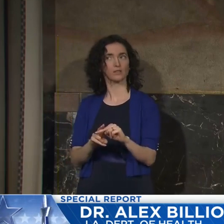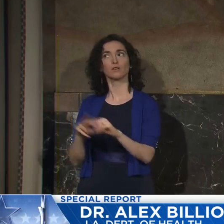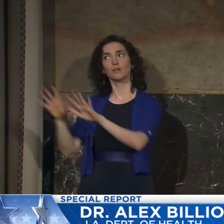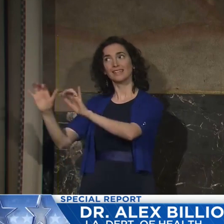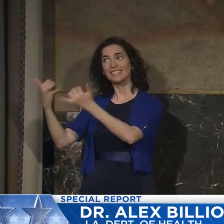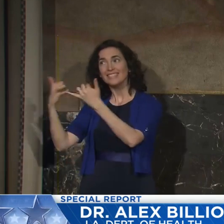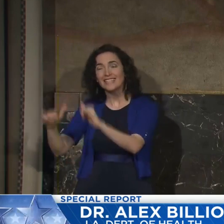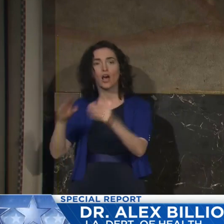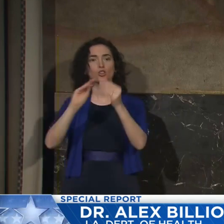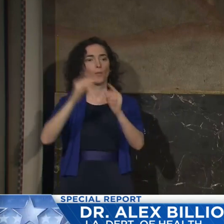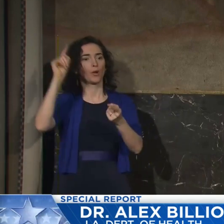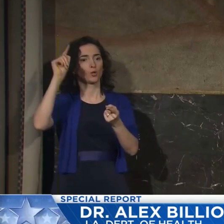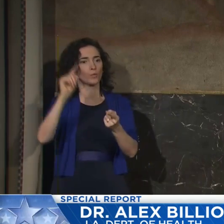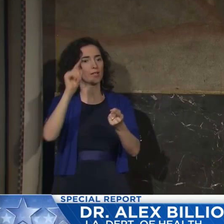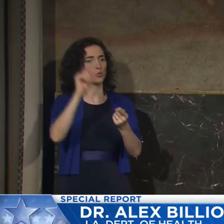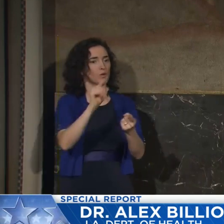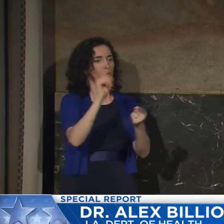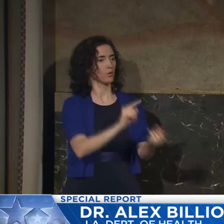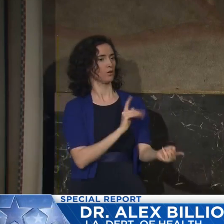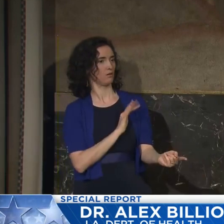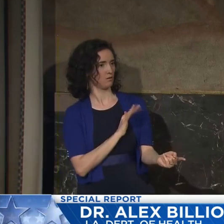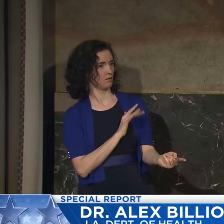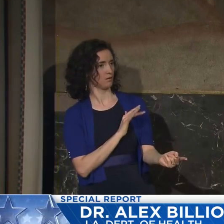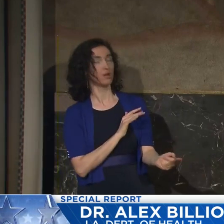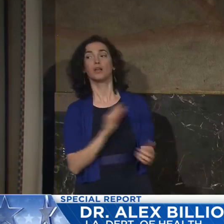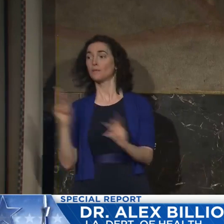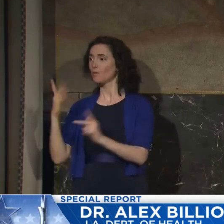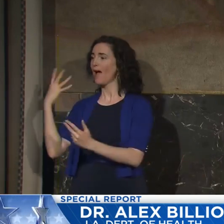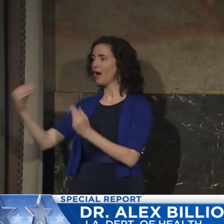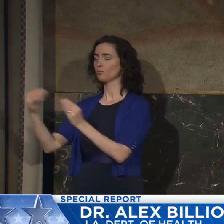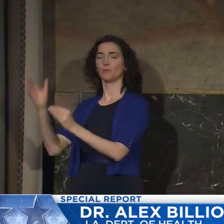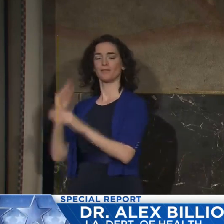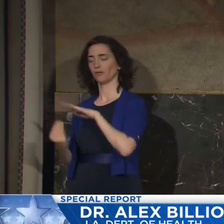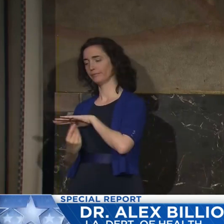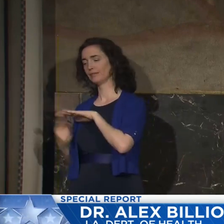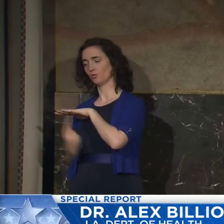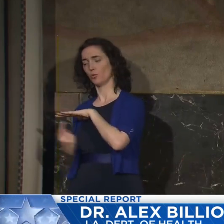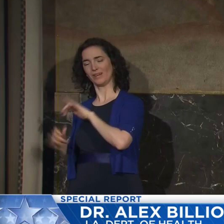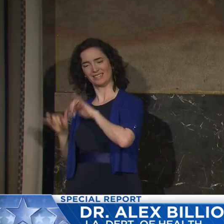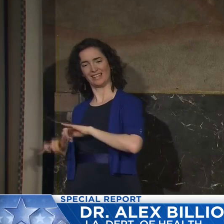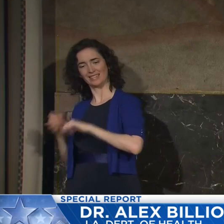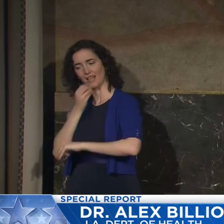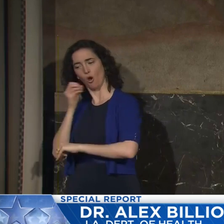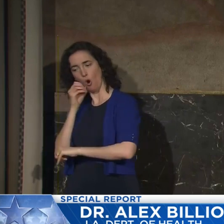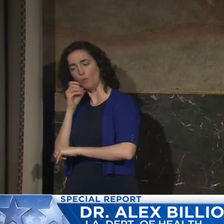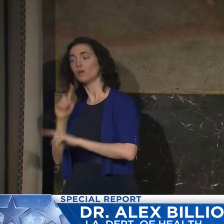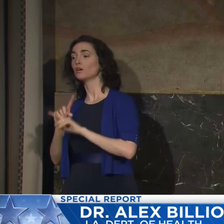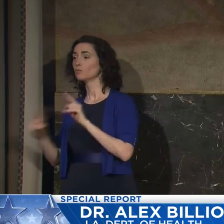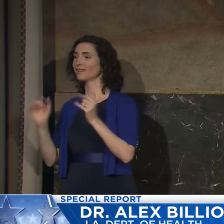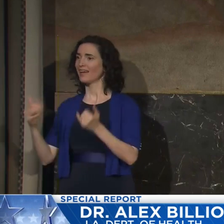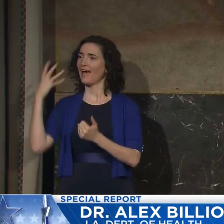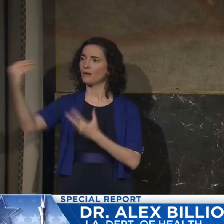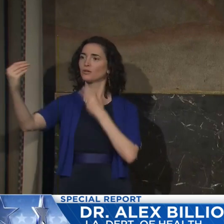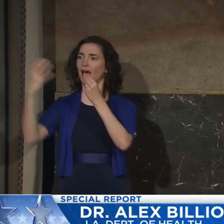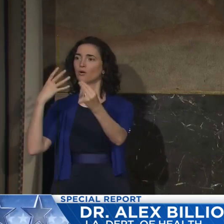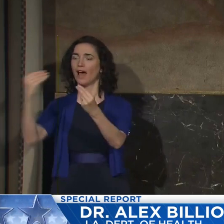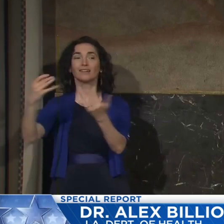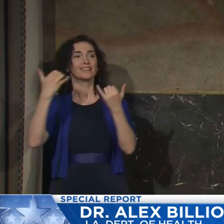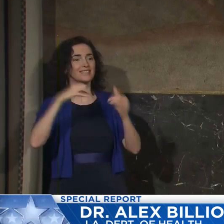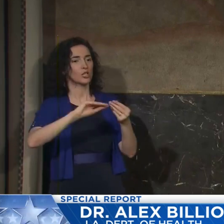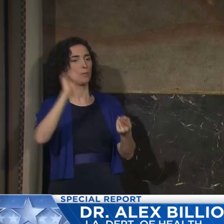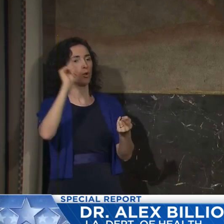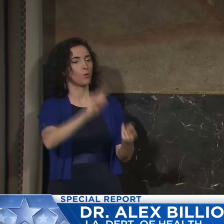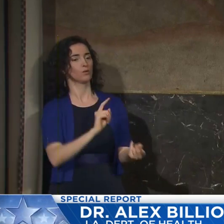still seeing these general trends decreasing while we're seeing more activity, it's a heartening sign. Even if you just look at the actual metric, it says something